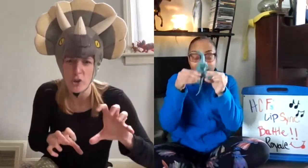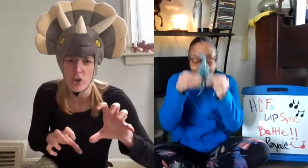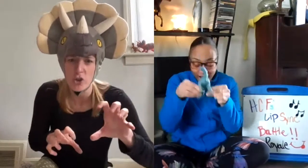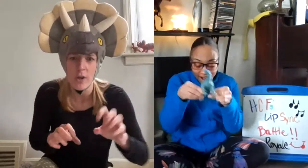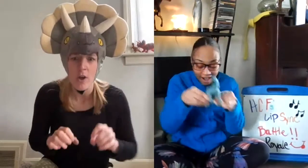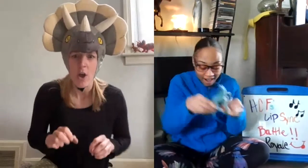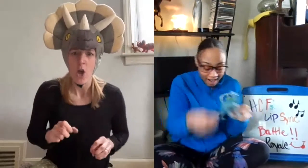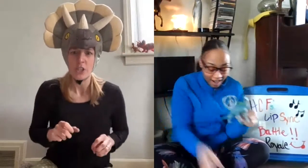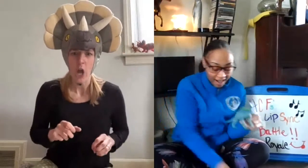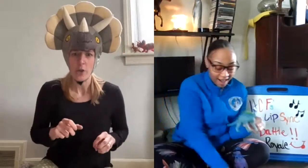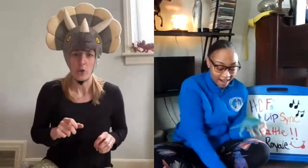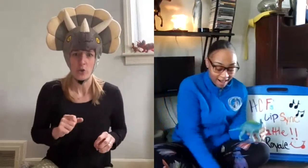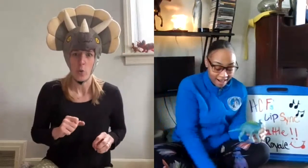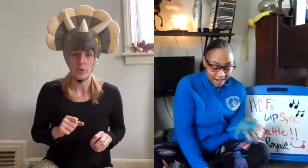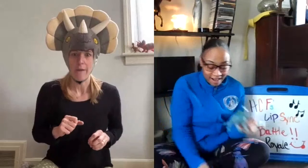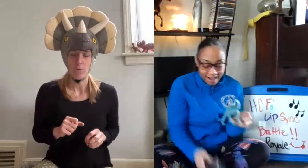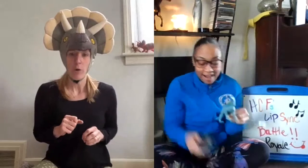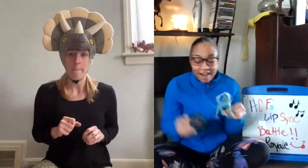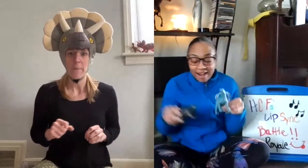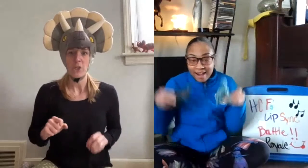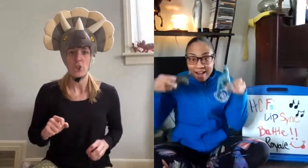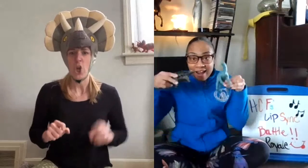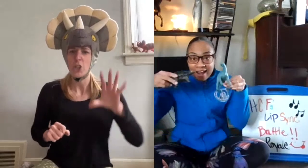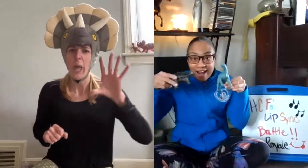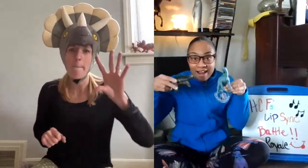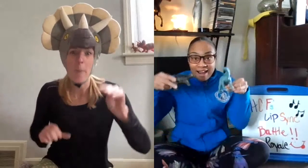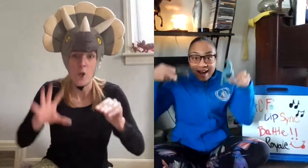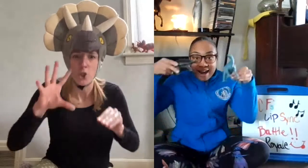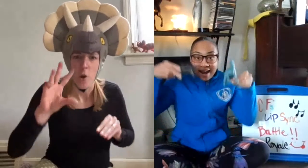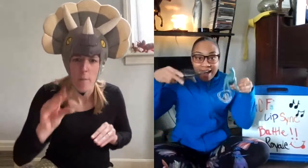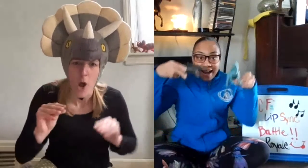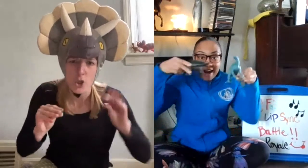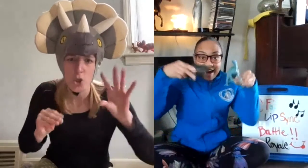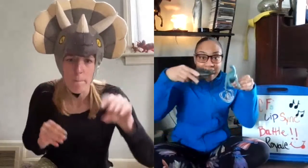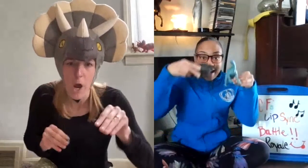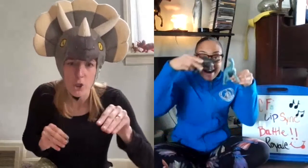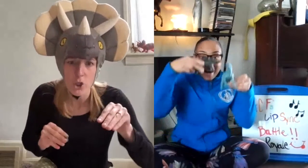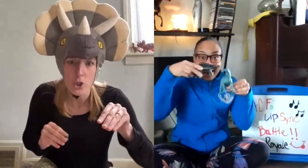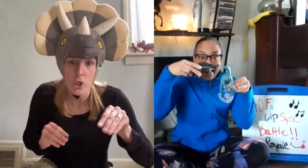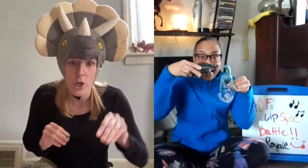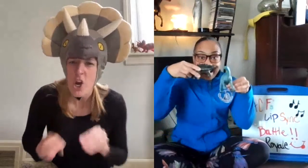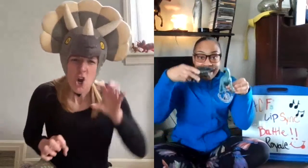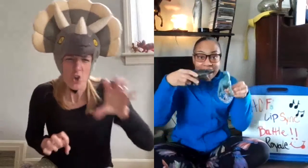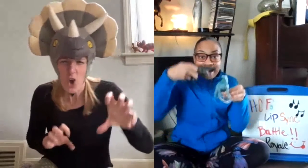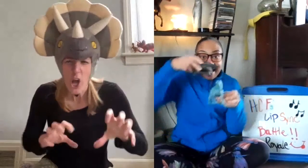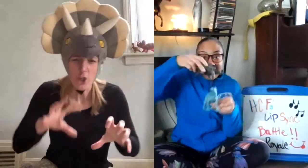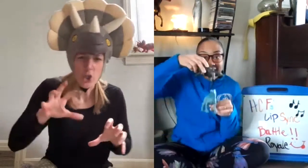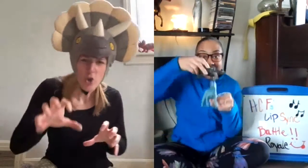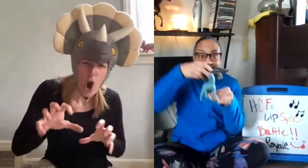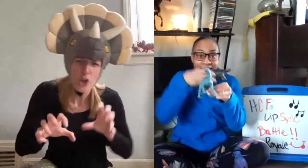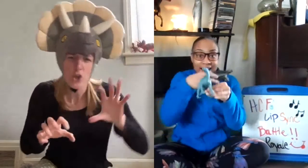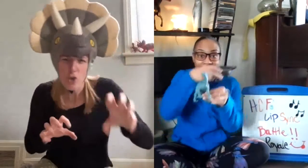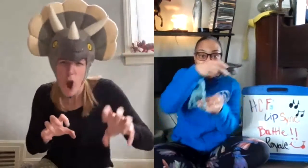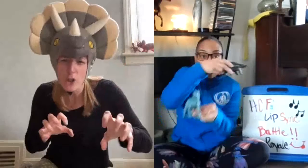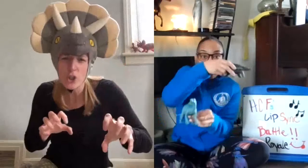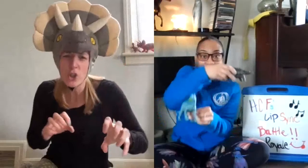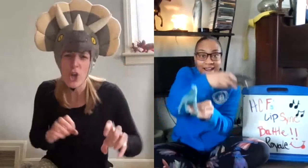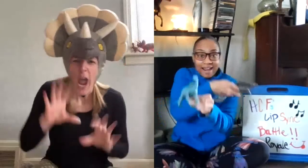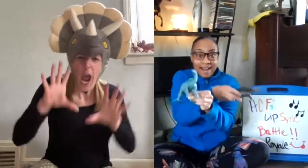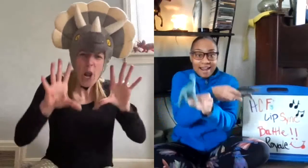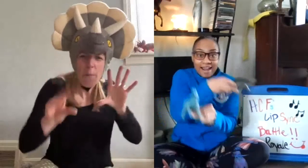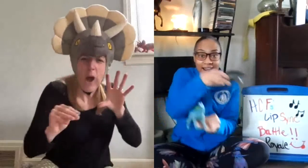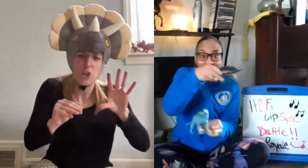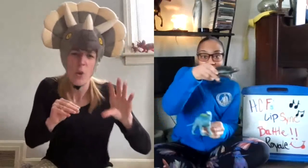crunch, crunch. Dinosaurs have great big jaws that munch, munch, munch. Crunch, crunch,